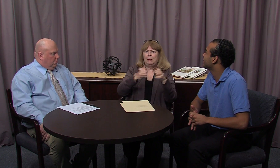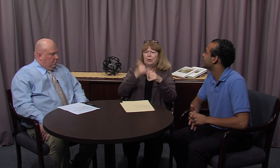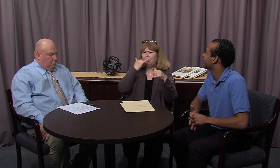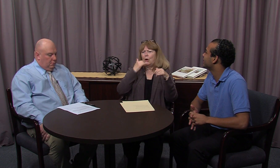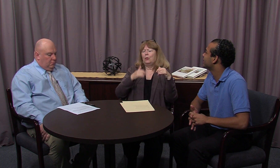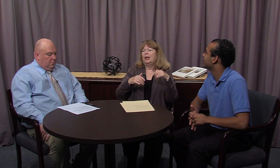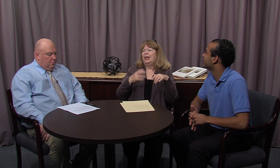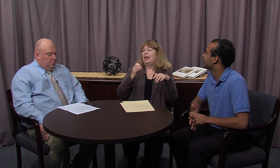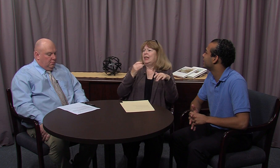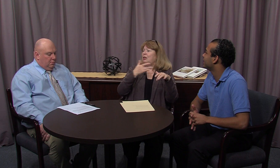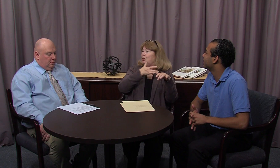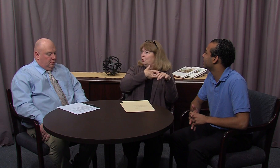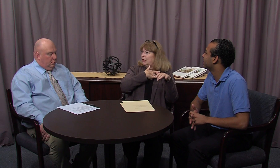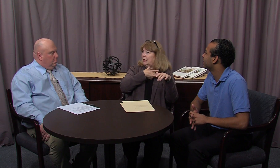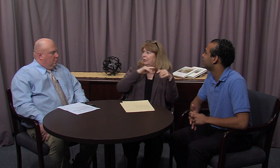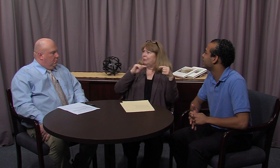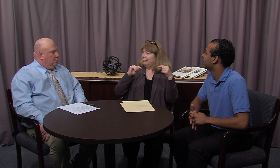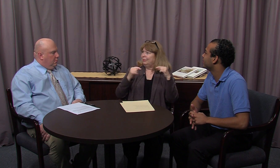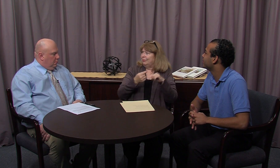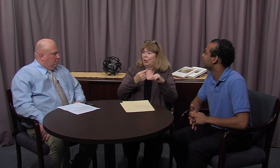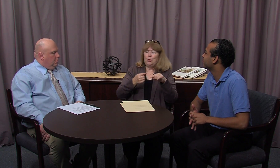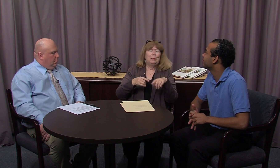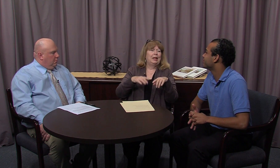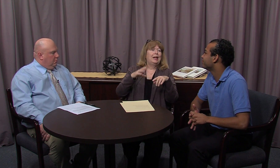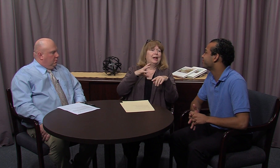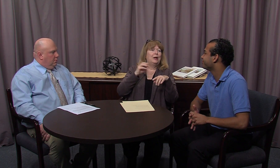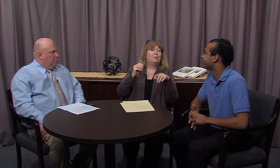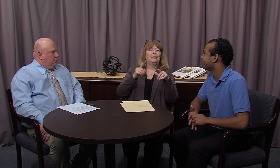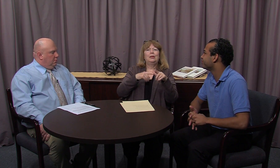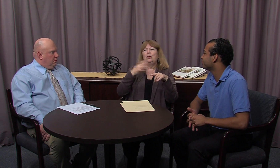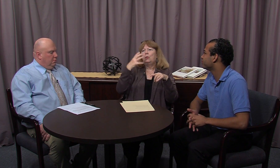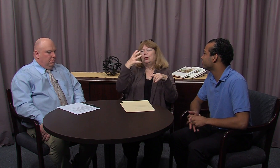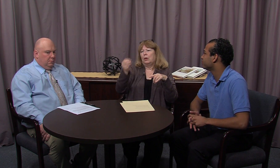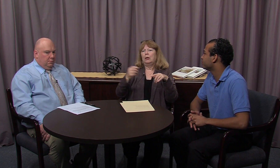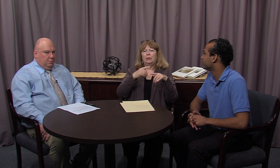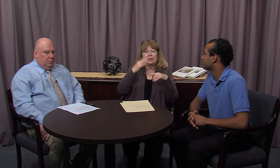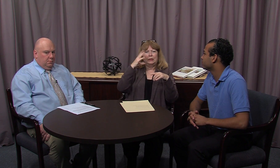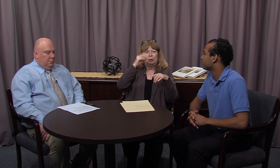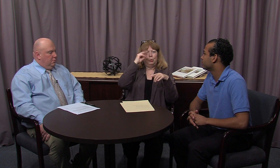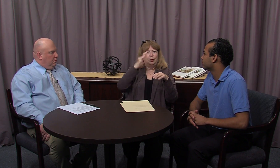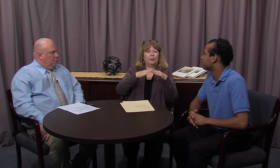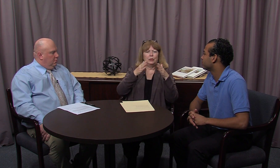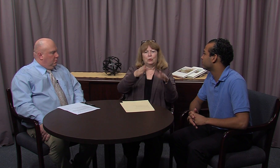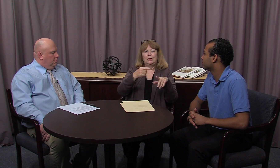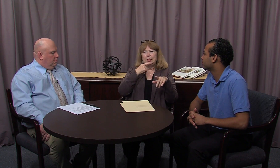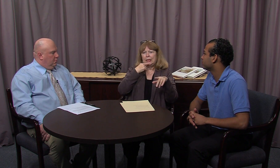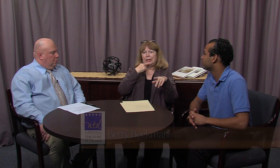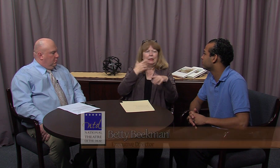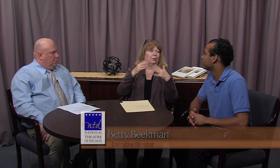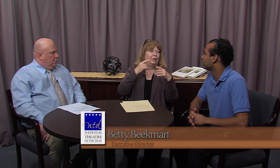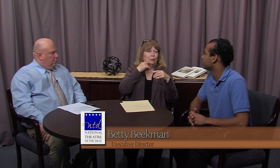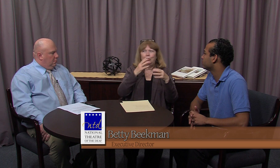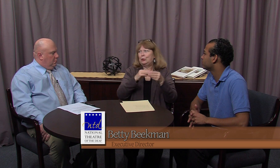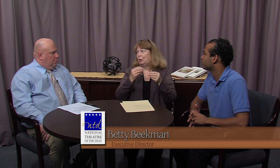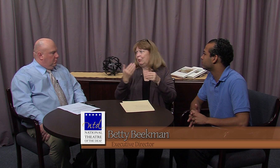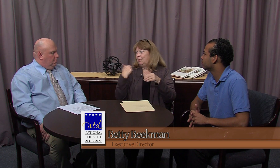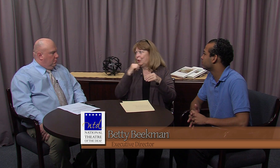with the phone? And it used to really hurt me. We go out. There was a little boy on the street that said, I don't know if I told this story before or